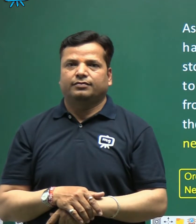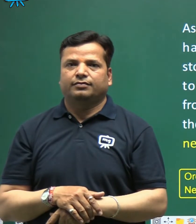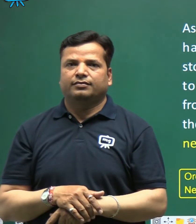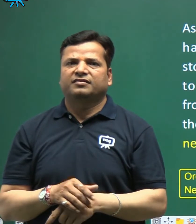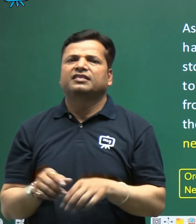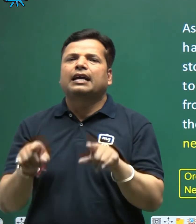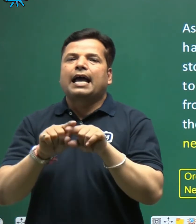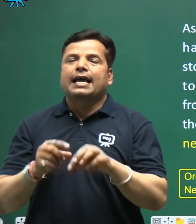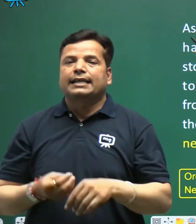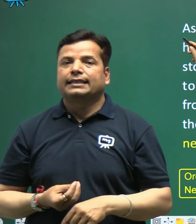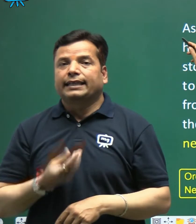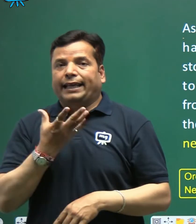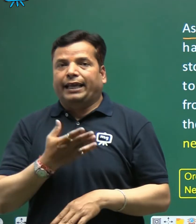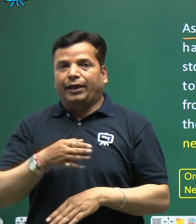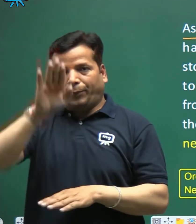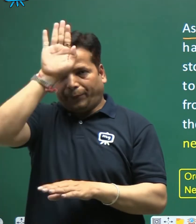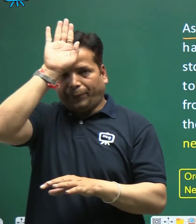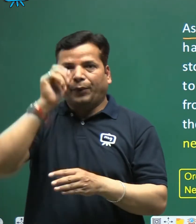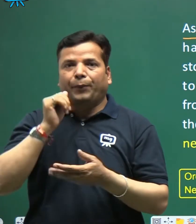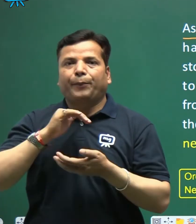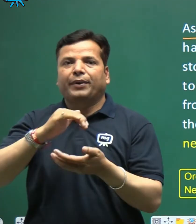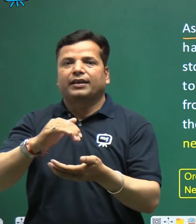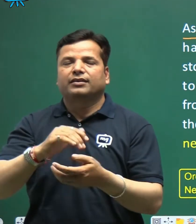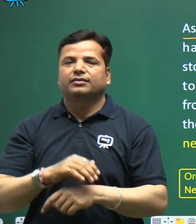As the happy prince